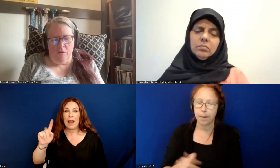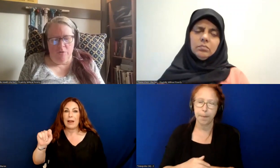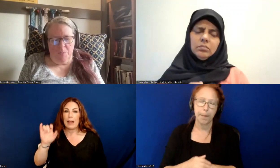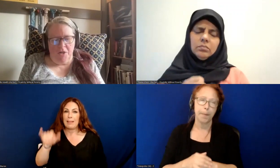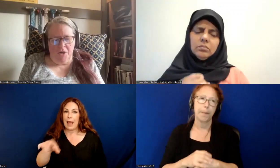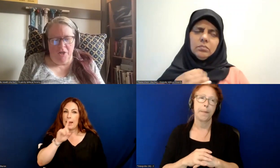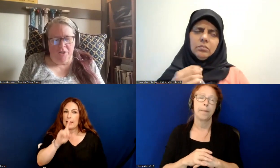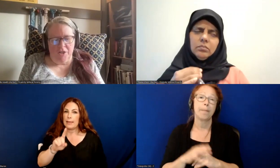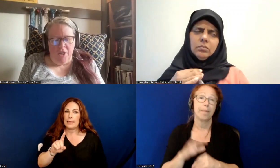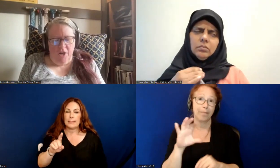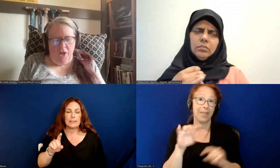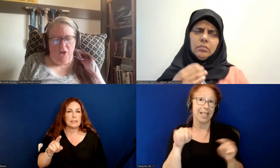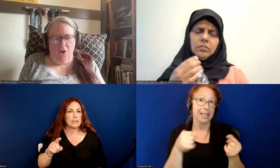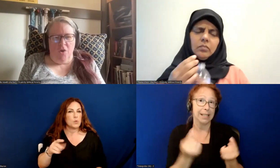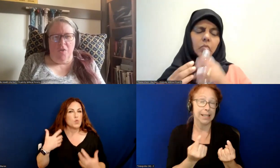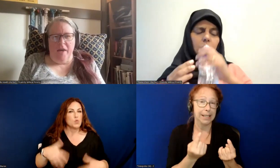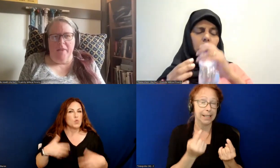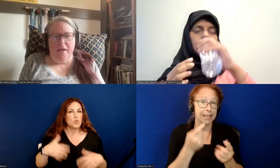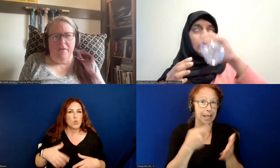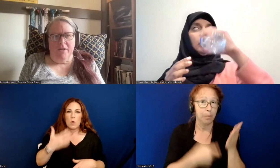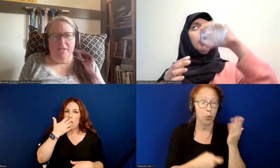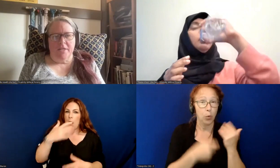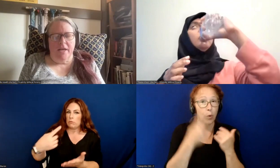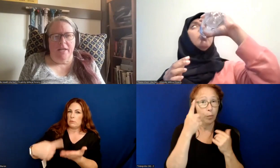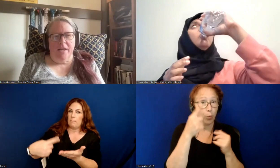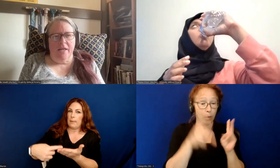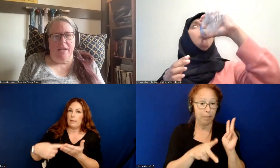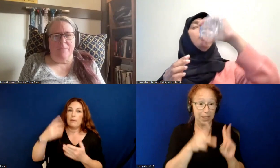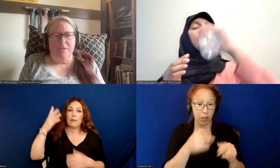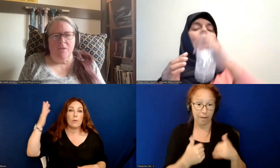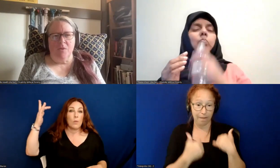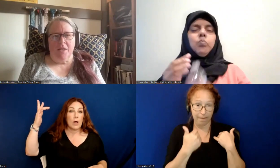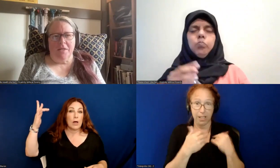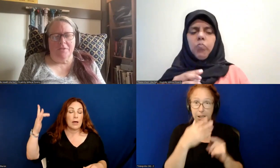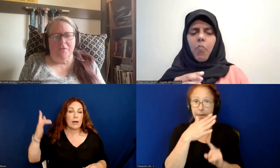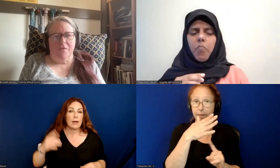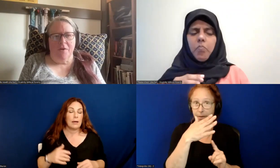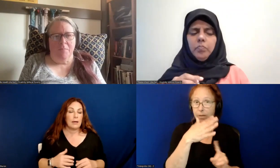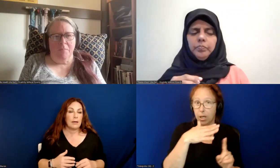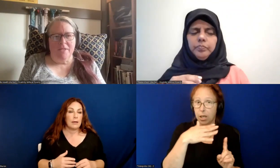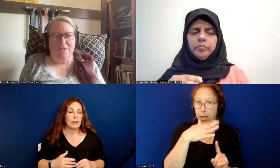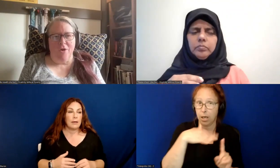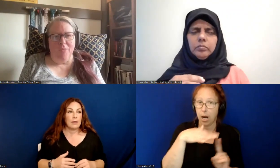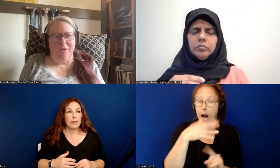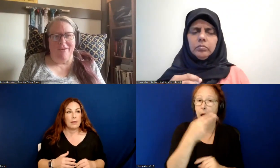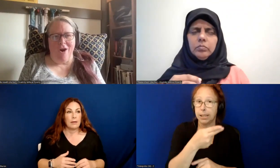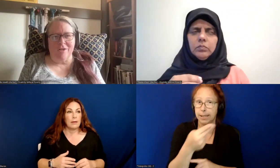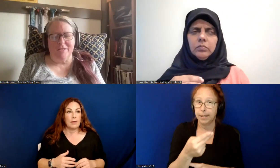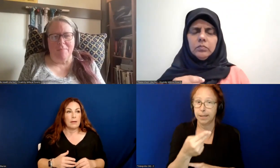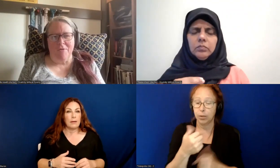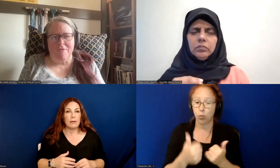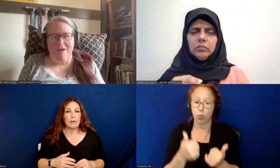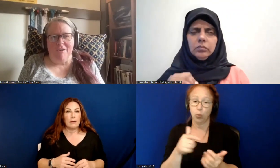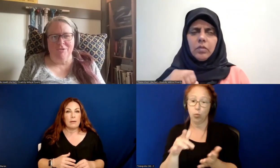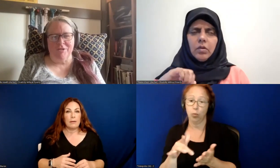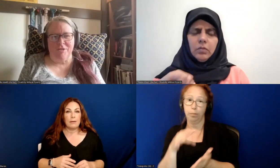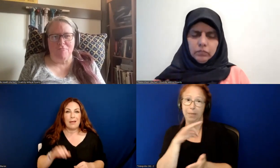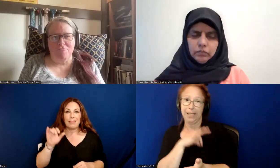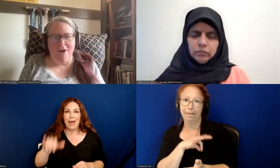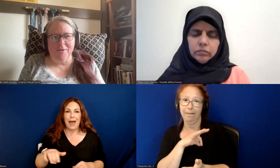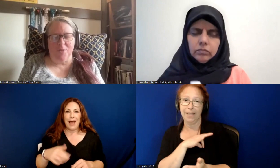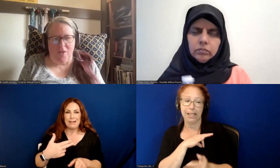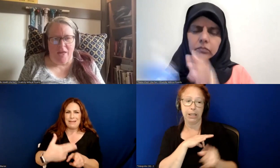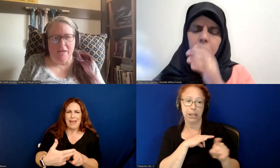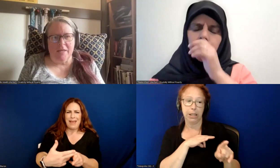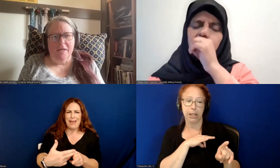controversial of those, because that there is an absolutely sort of a misnomer, an oxymoron, just